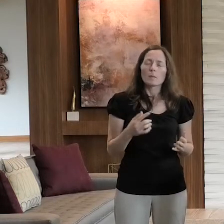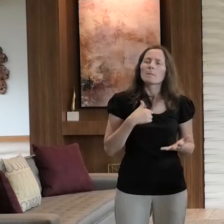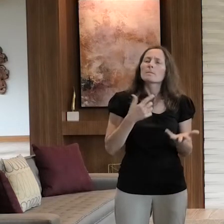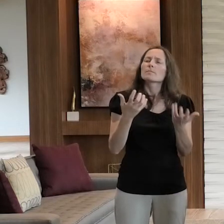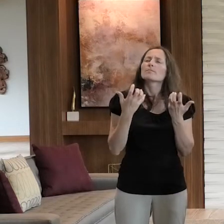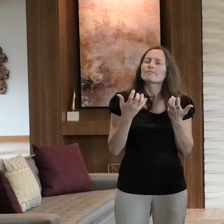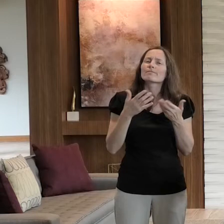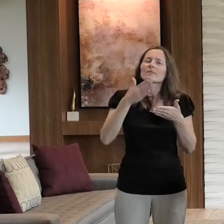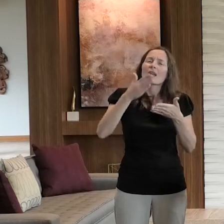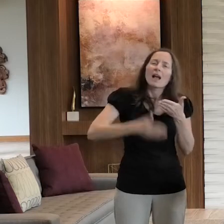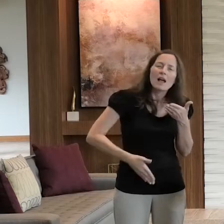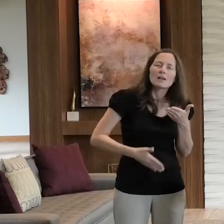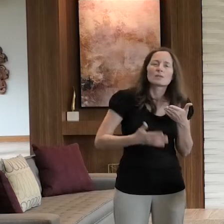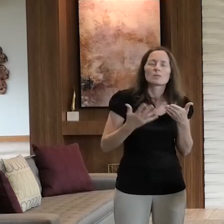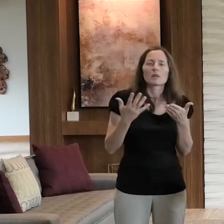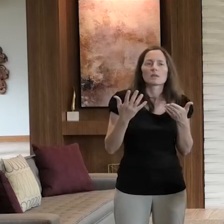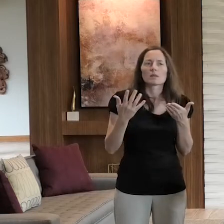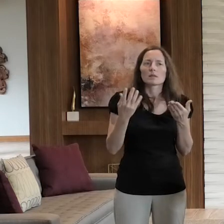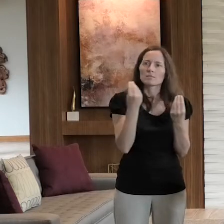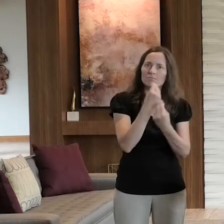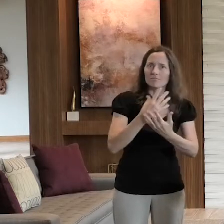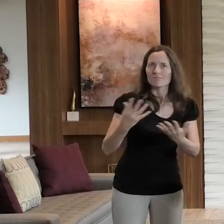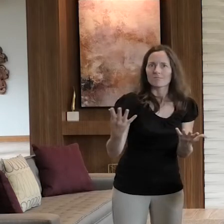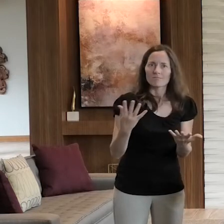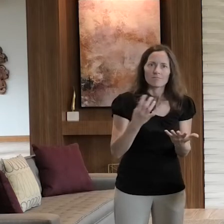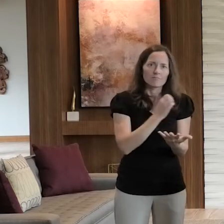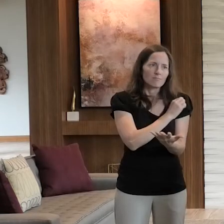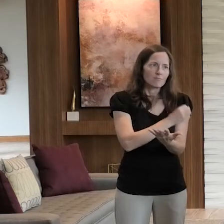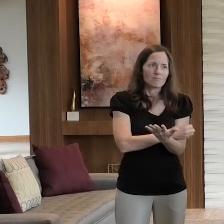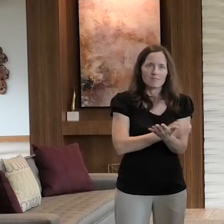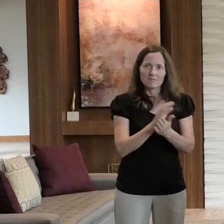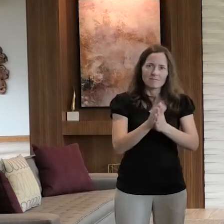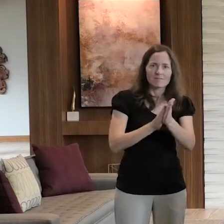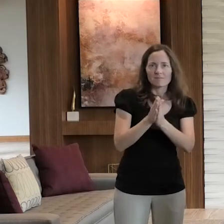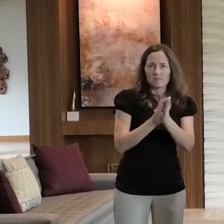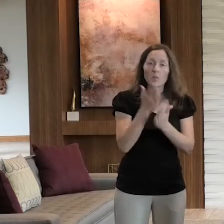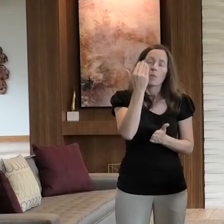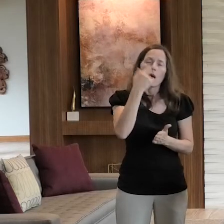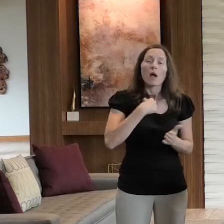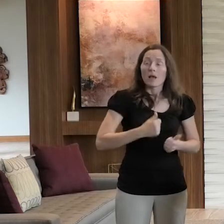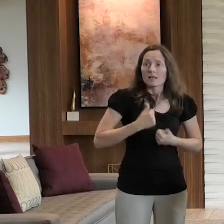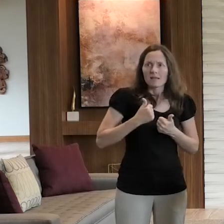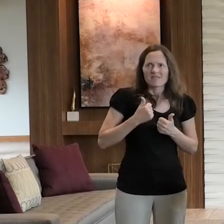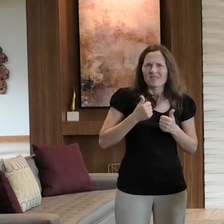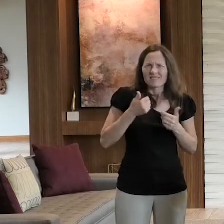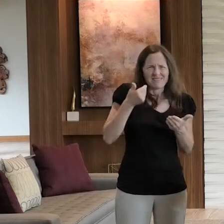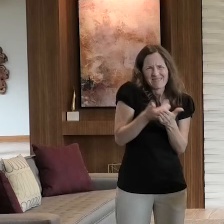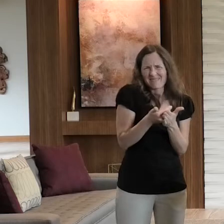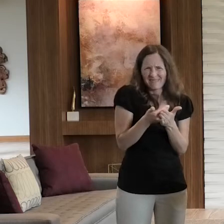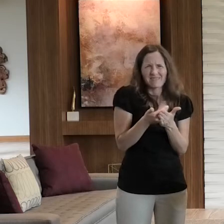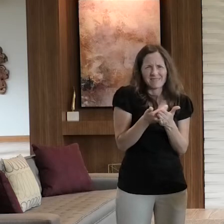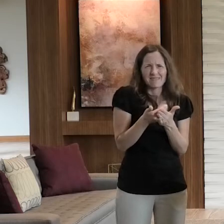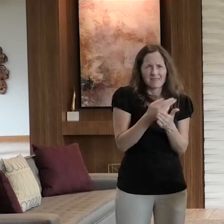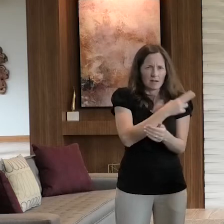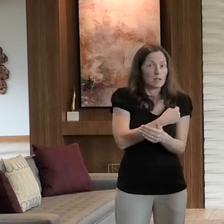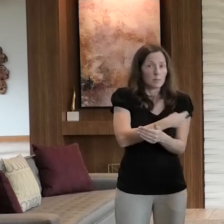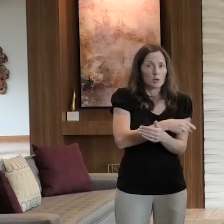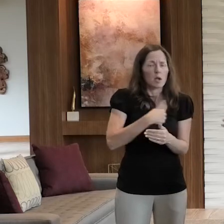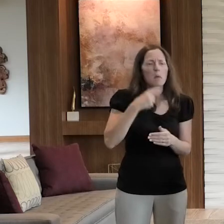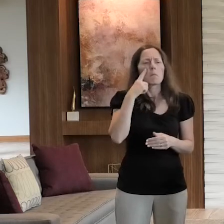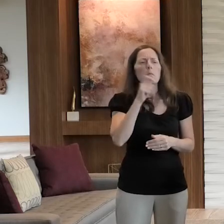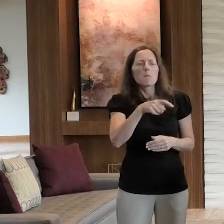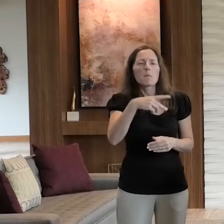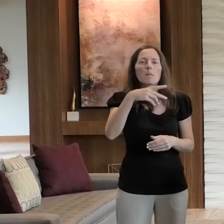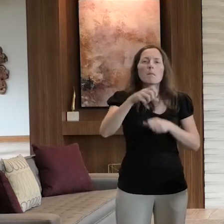of synergy, because I lived just a few minutes from Howard County General Hospital and saw this bike path going up along Little Patuxent Parkway, and I know there were a lot